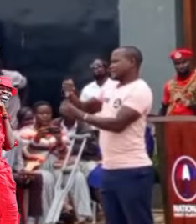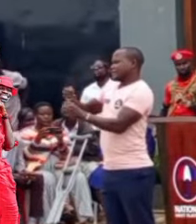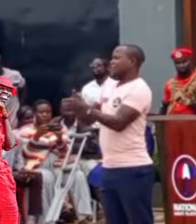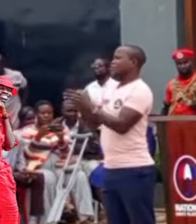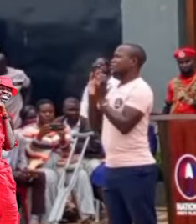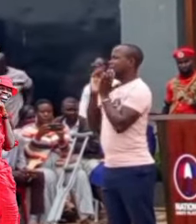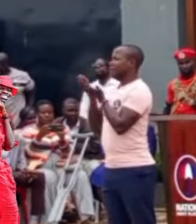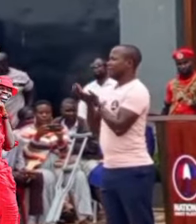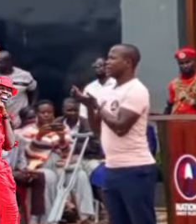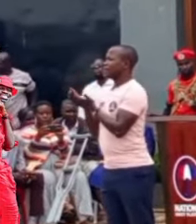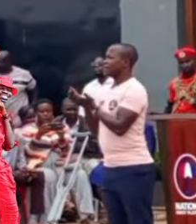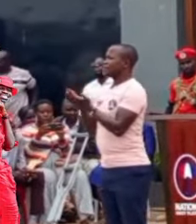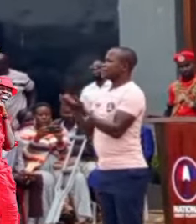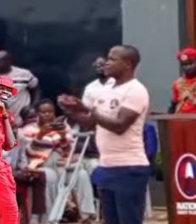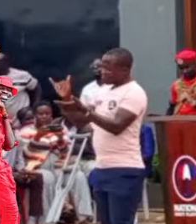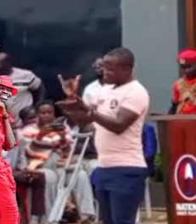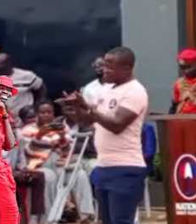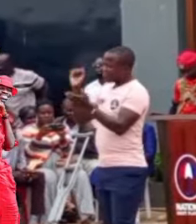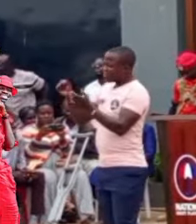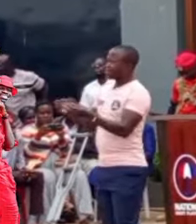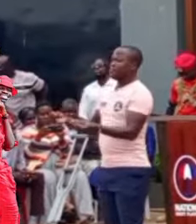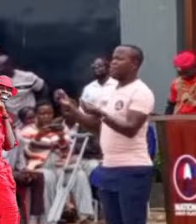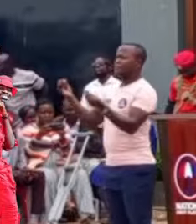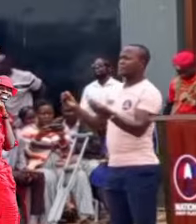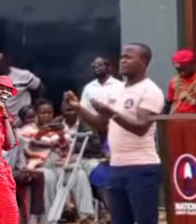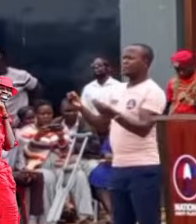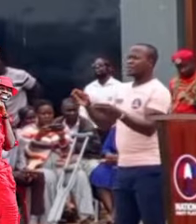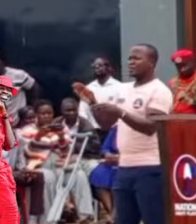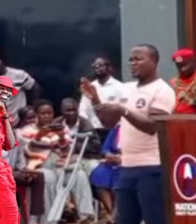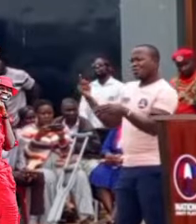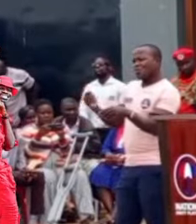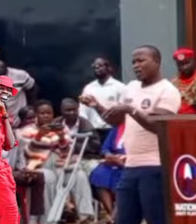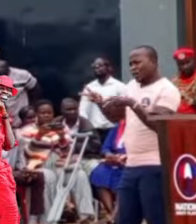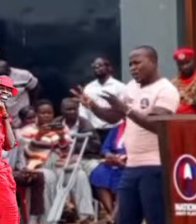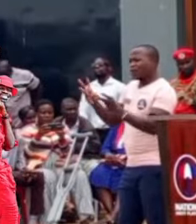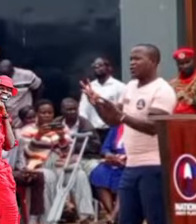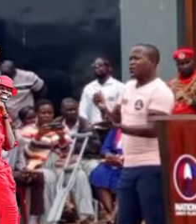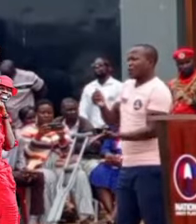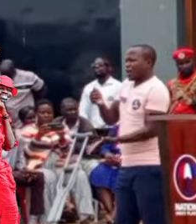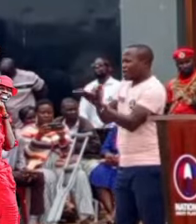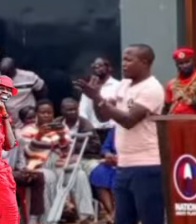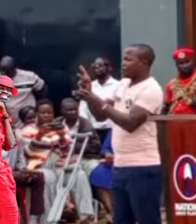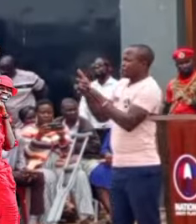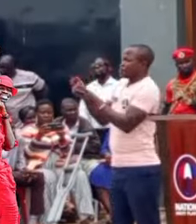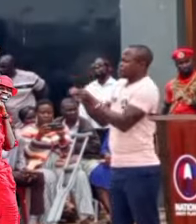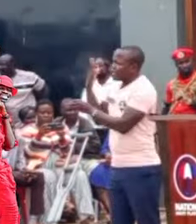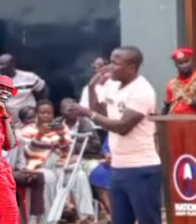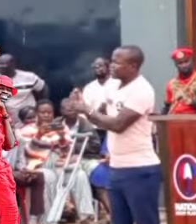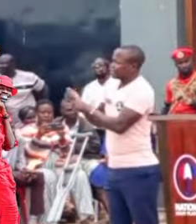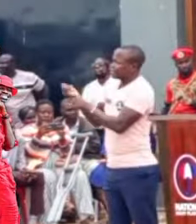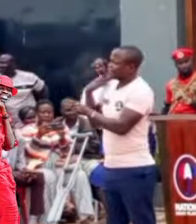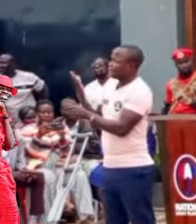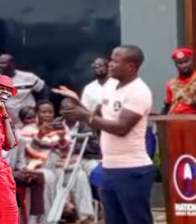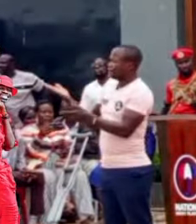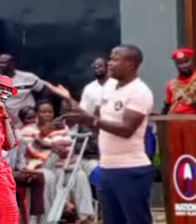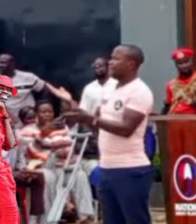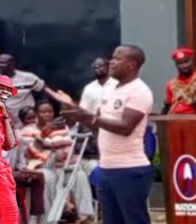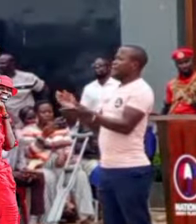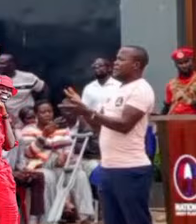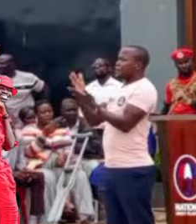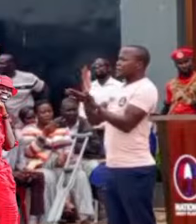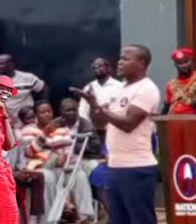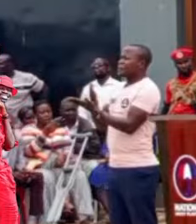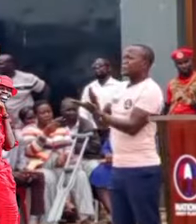them in society. That must be done. That is the only way we are going to cater for these, our brothers, our sisters,